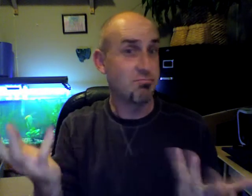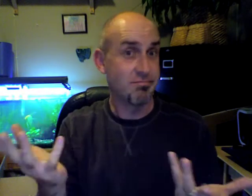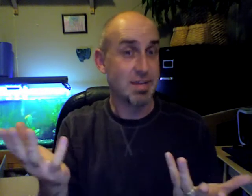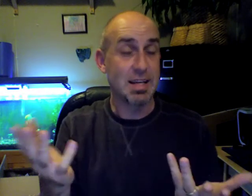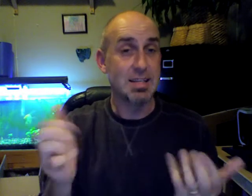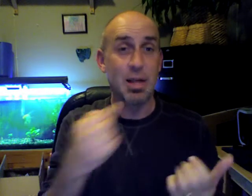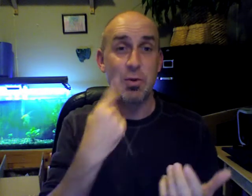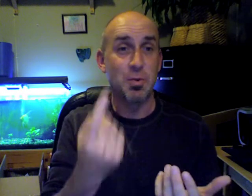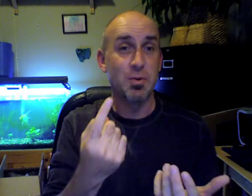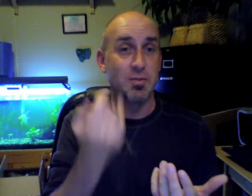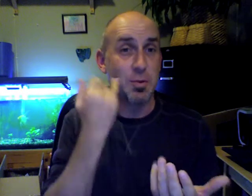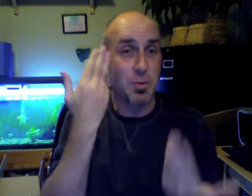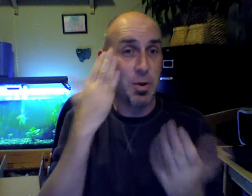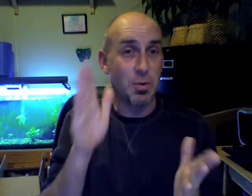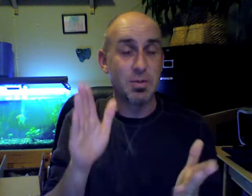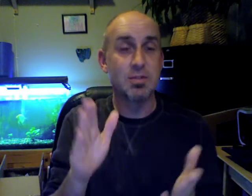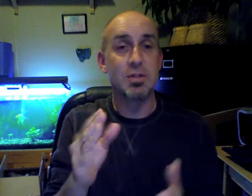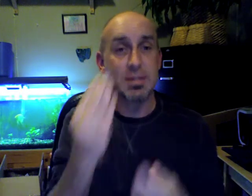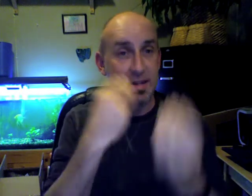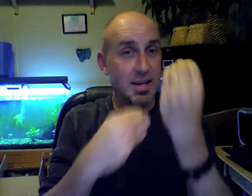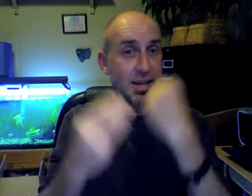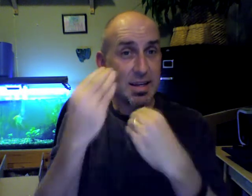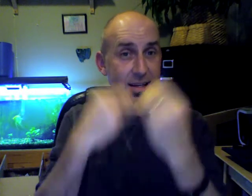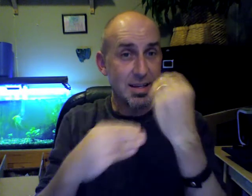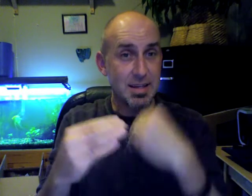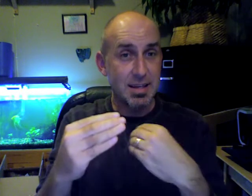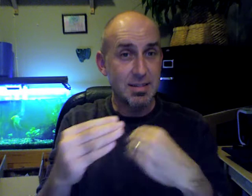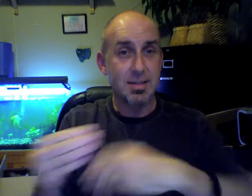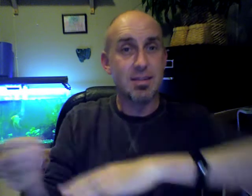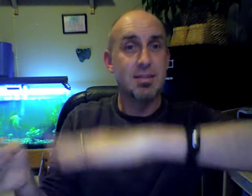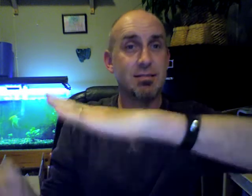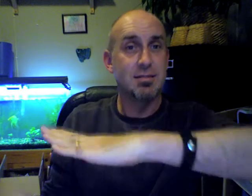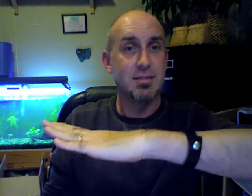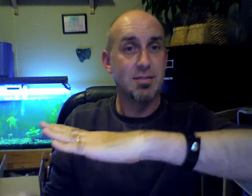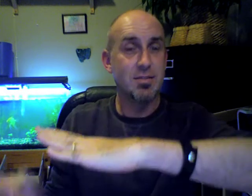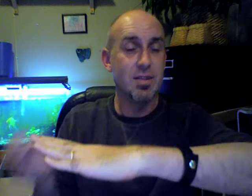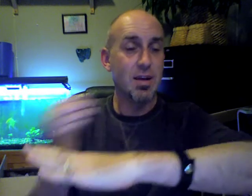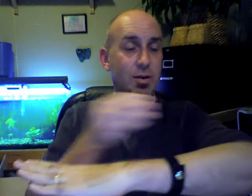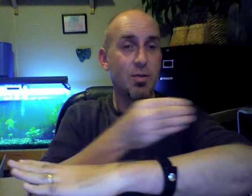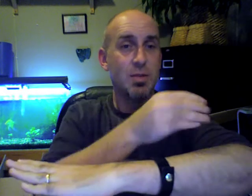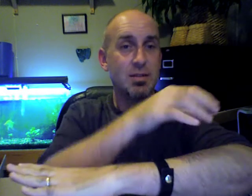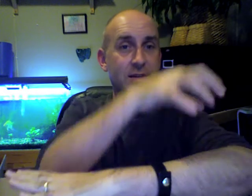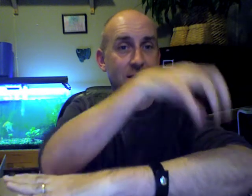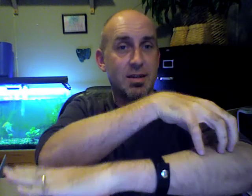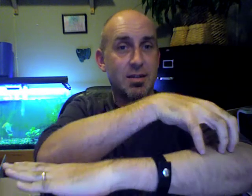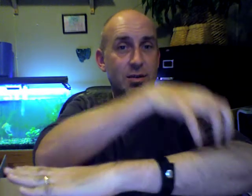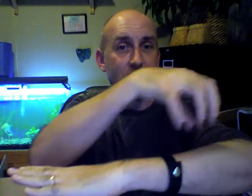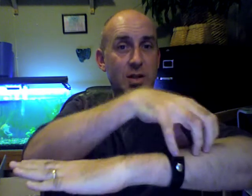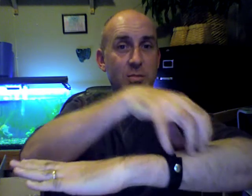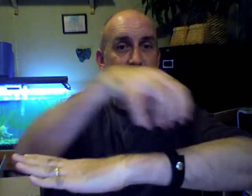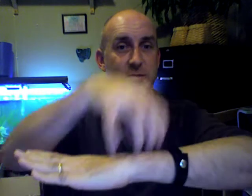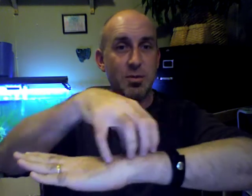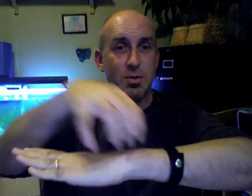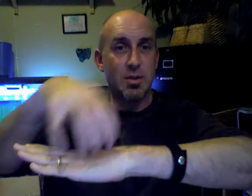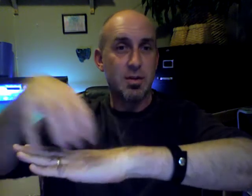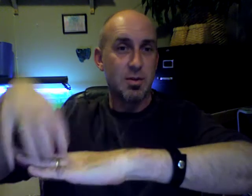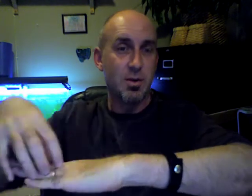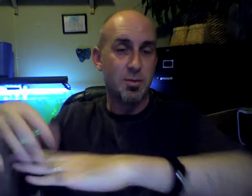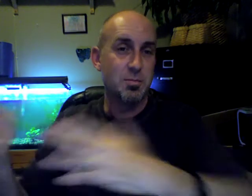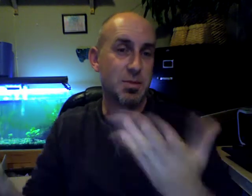I can tell you, if you don't know, is just eat, eat, eat, and then you have the flat arm, and there are clumps of food along your arm. So